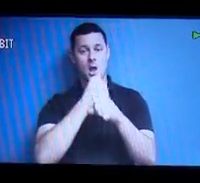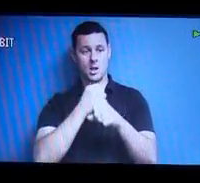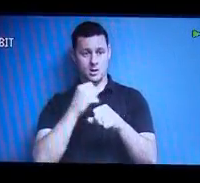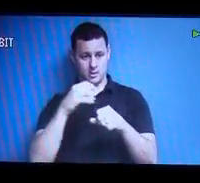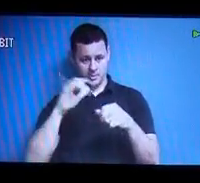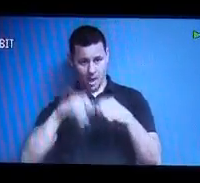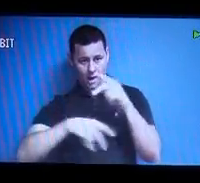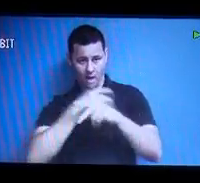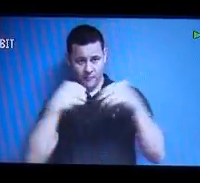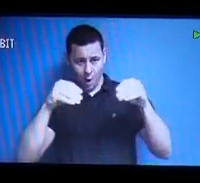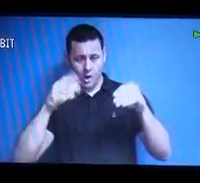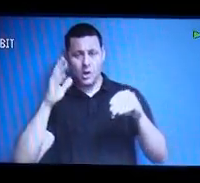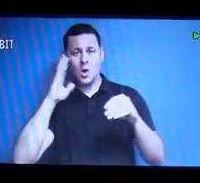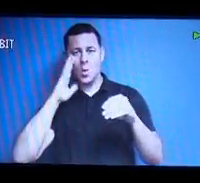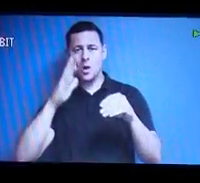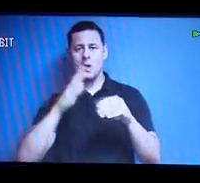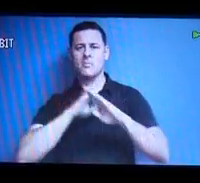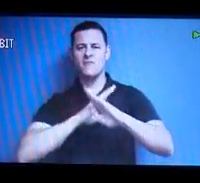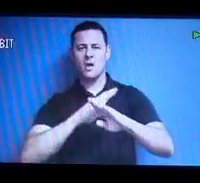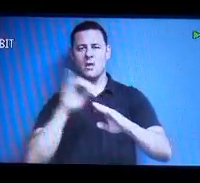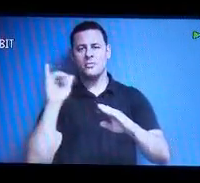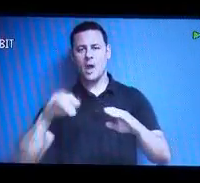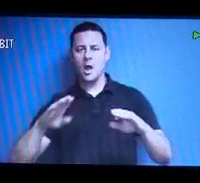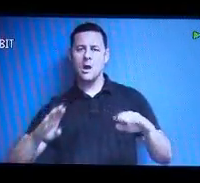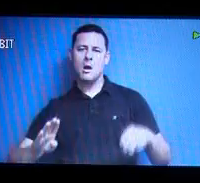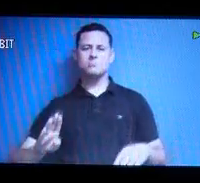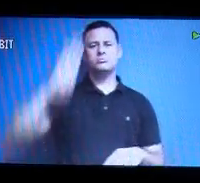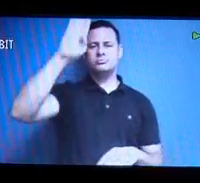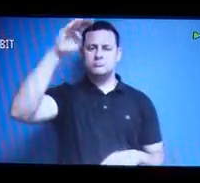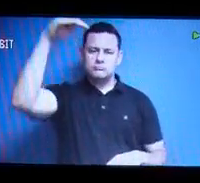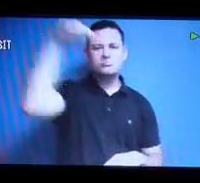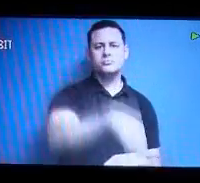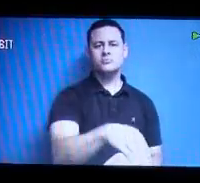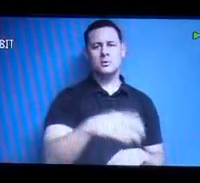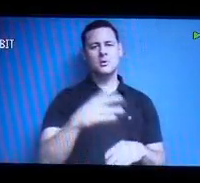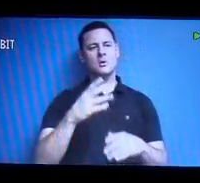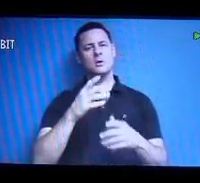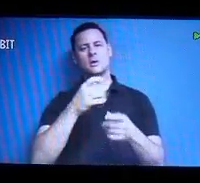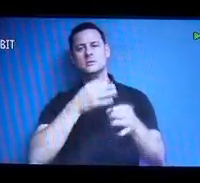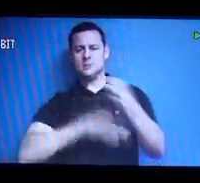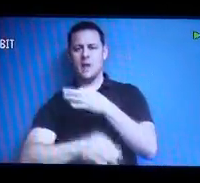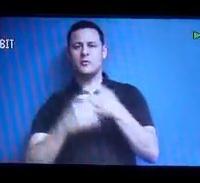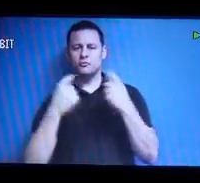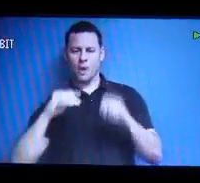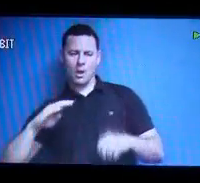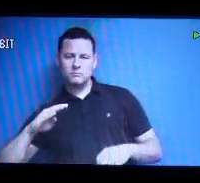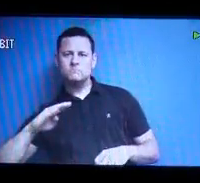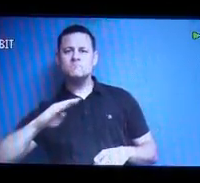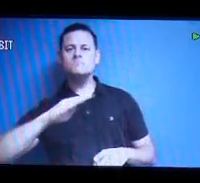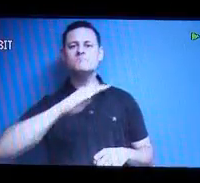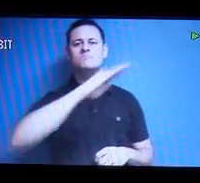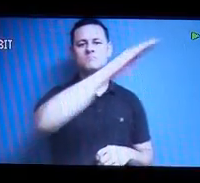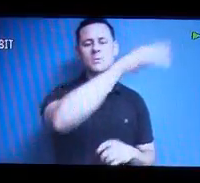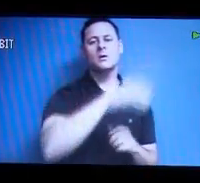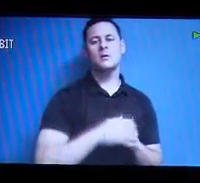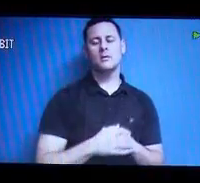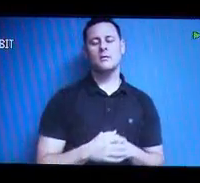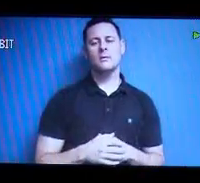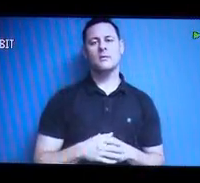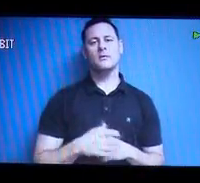recently by bringing in a broader investment group, by allowing people to short the market. And there's more broad methods of I'm